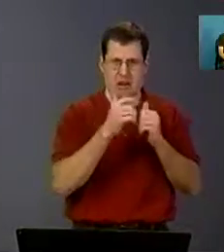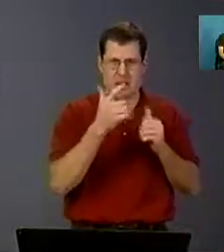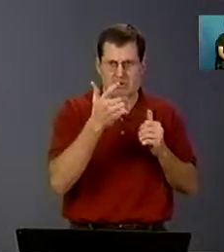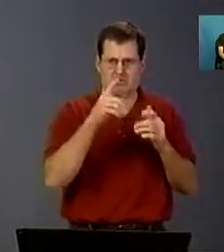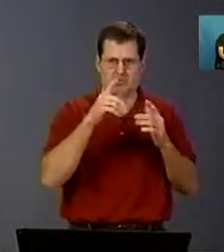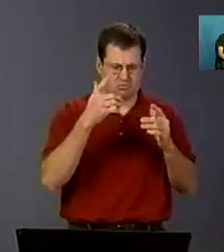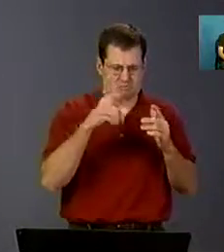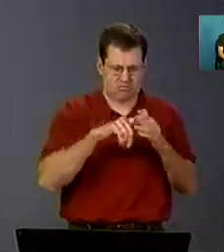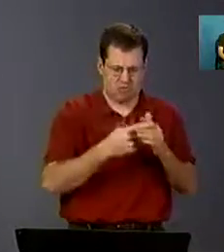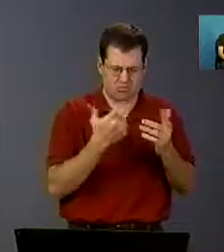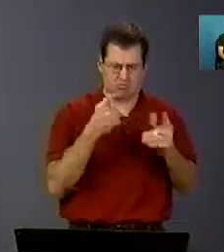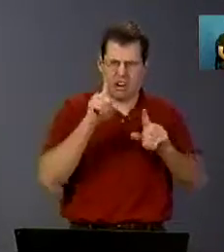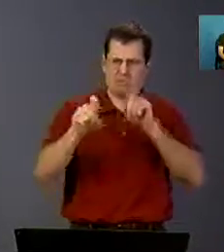car.